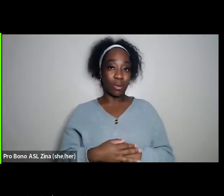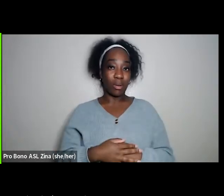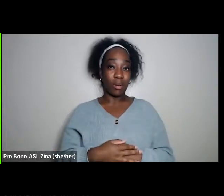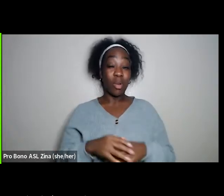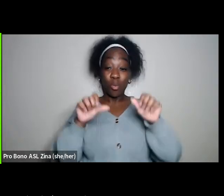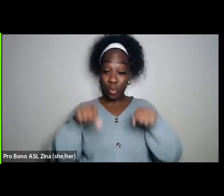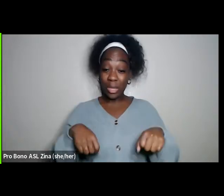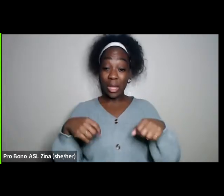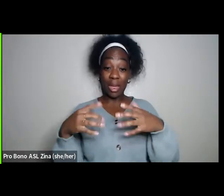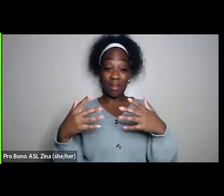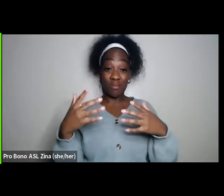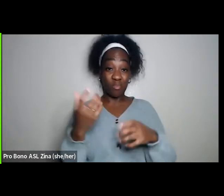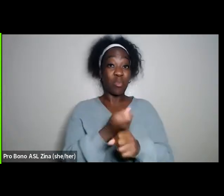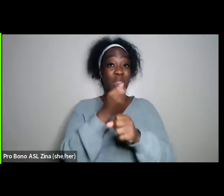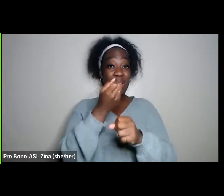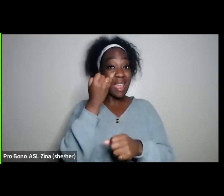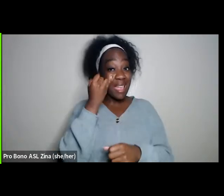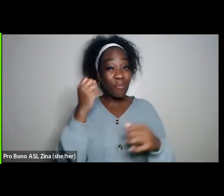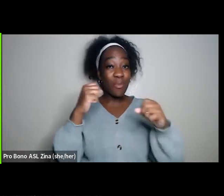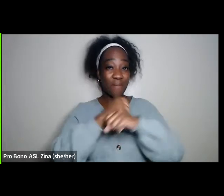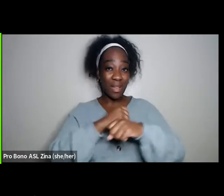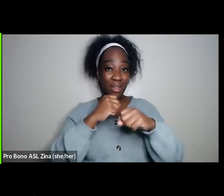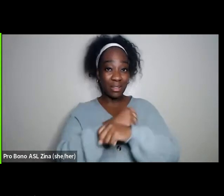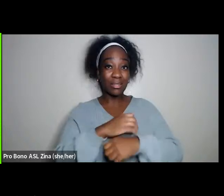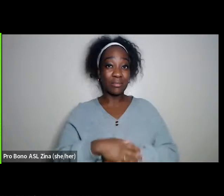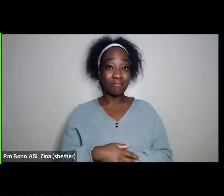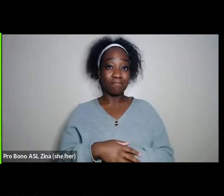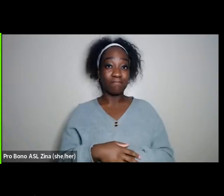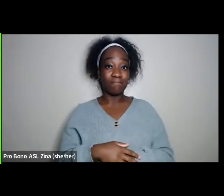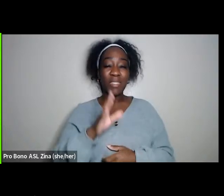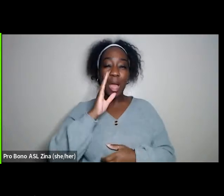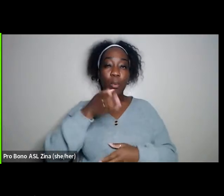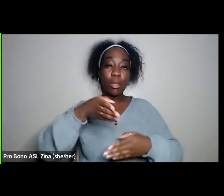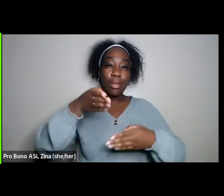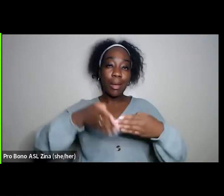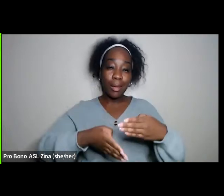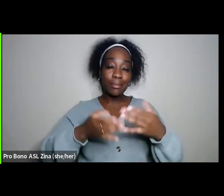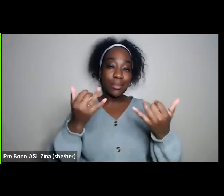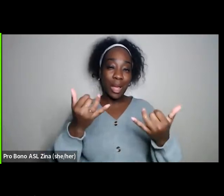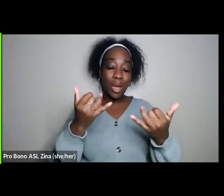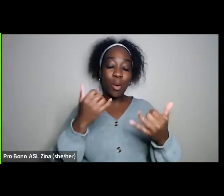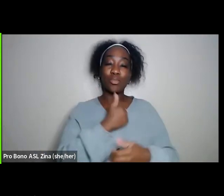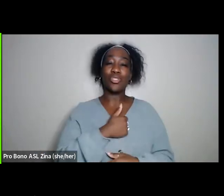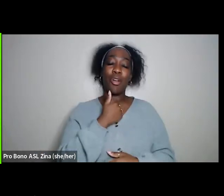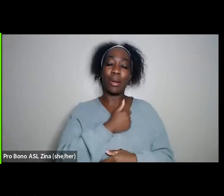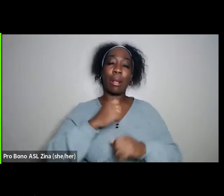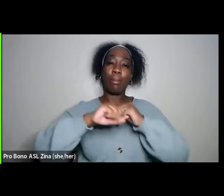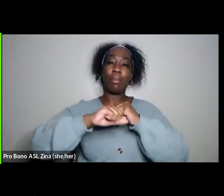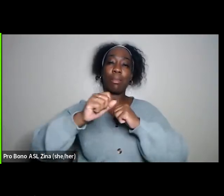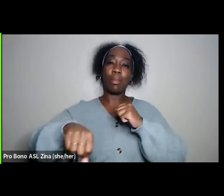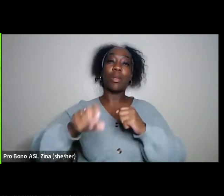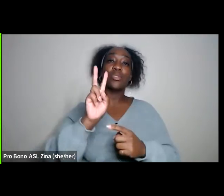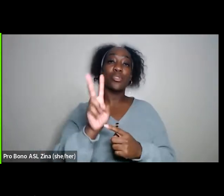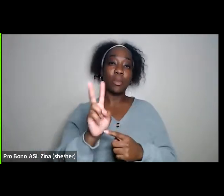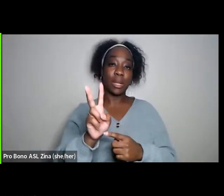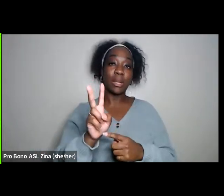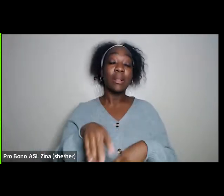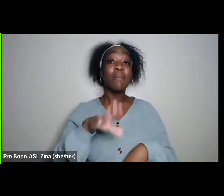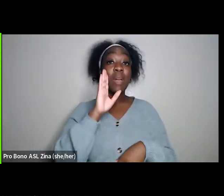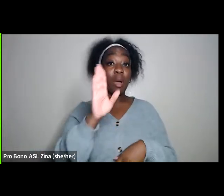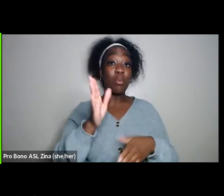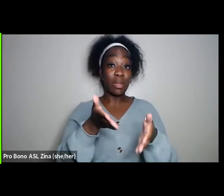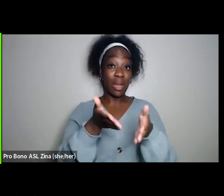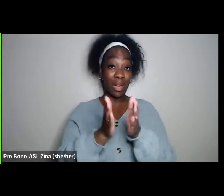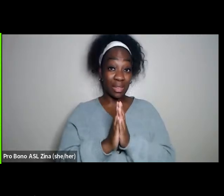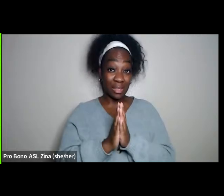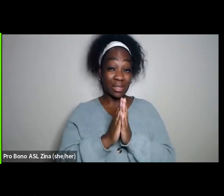fight. And so I'm going to leave it with that and apologize for taking 2 extra minutes. I'm going to also ask